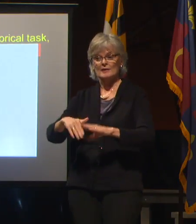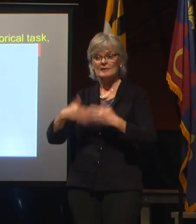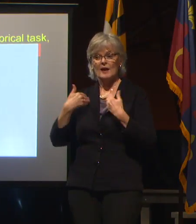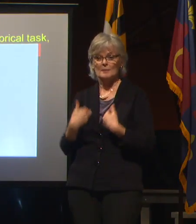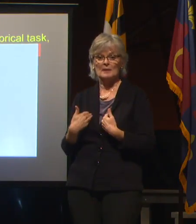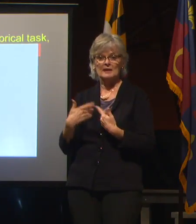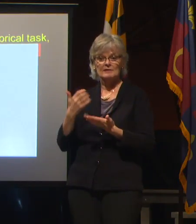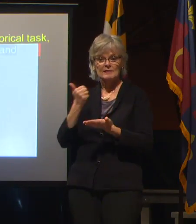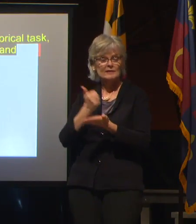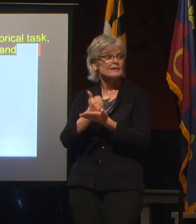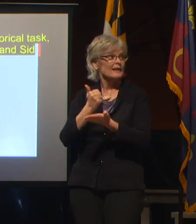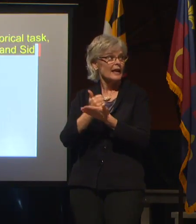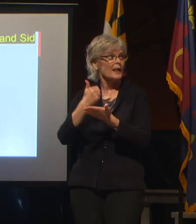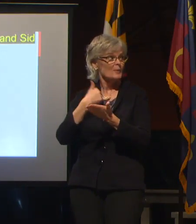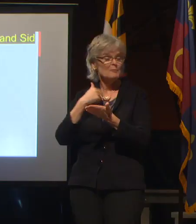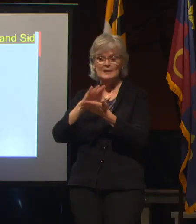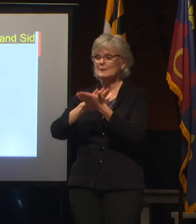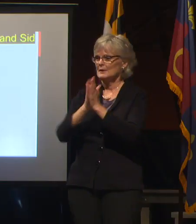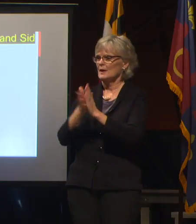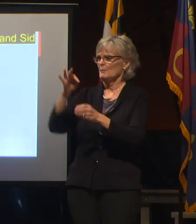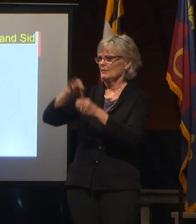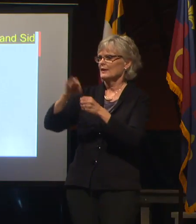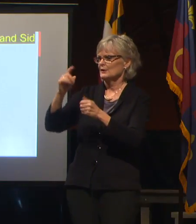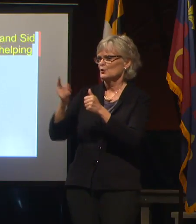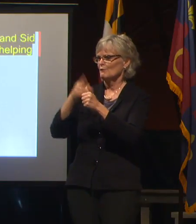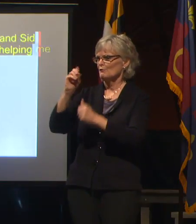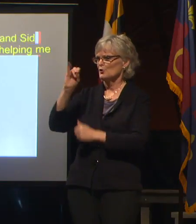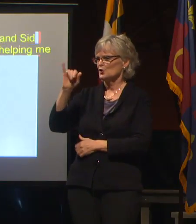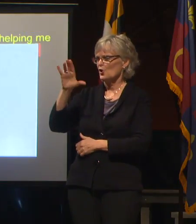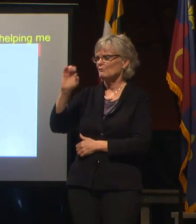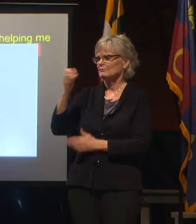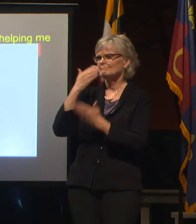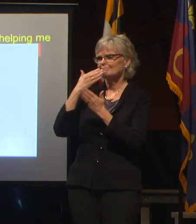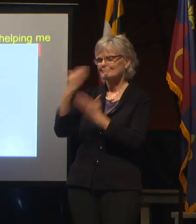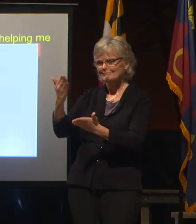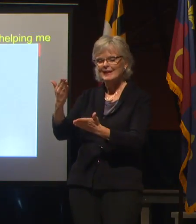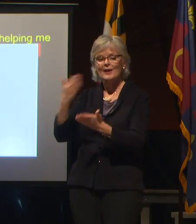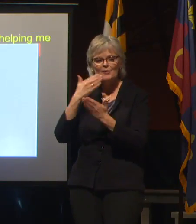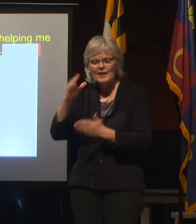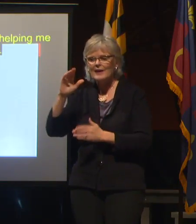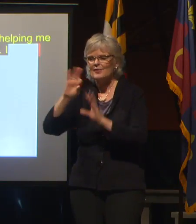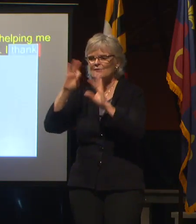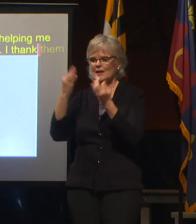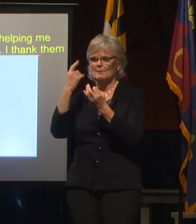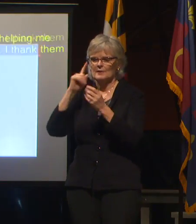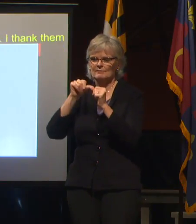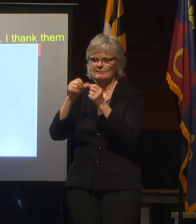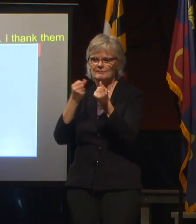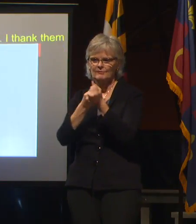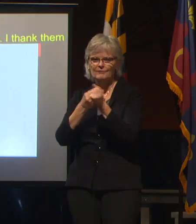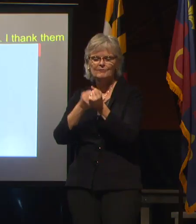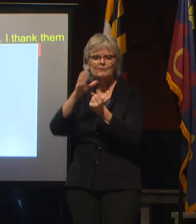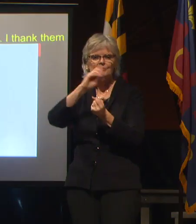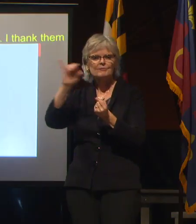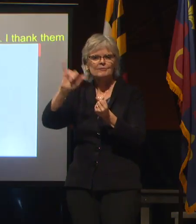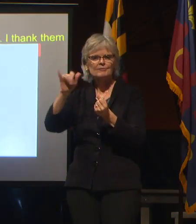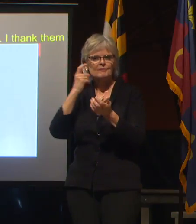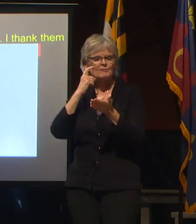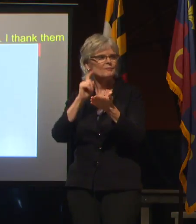helping me to be elected to my very first office. I want to thank them for their continued support. Also acknowledge